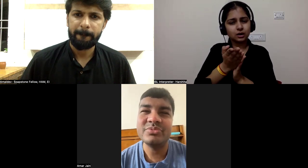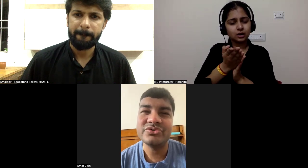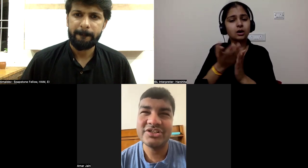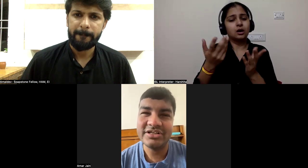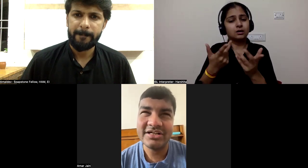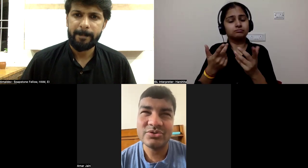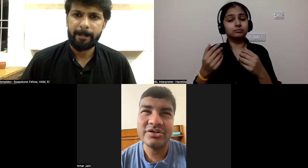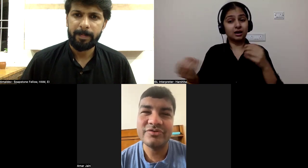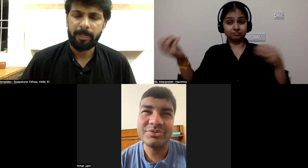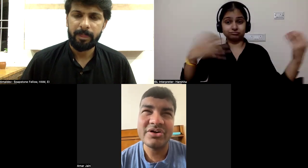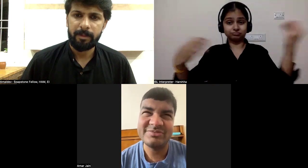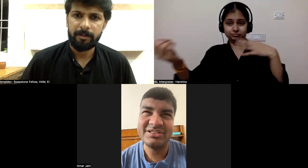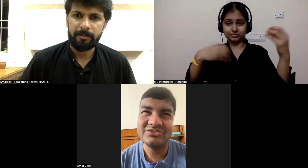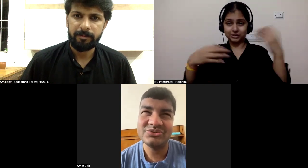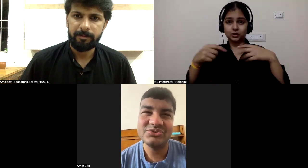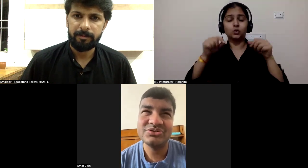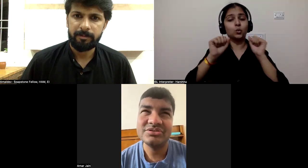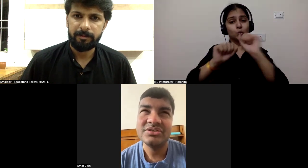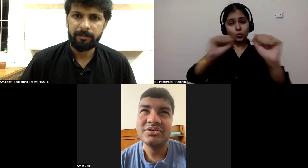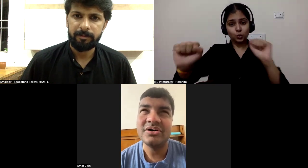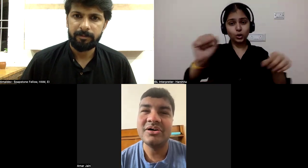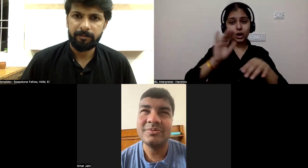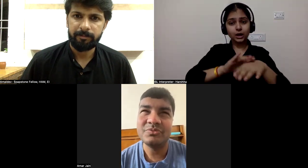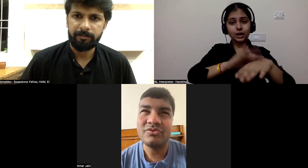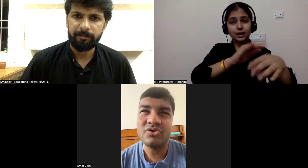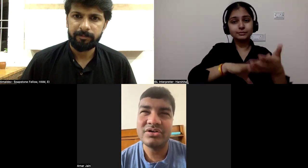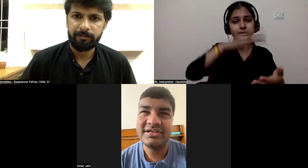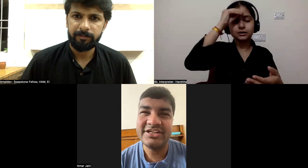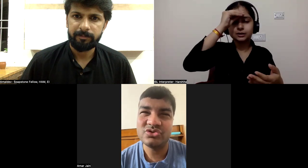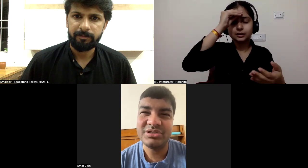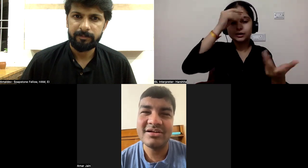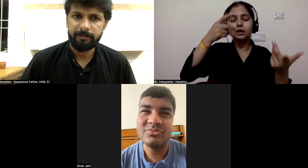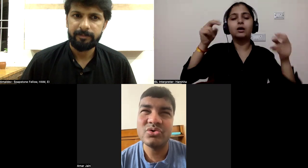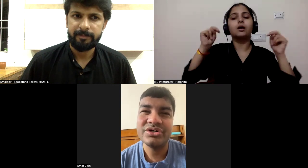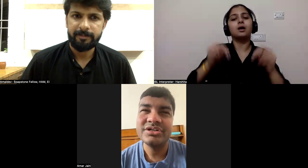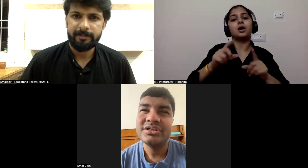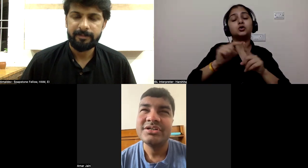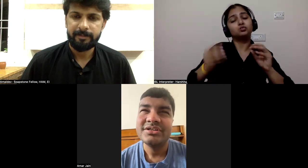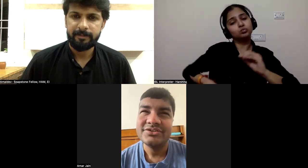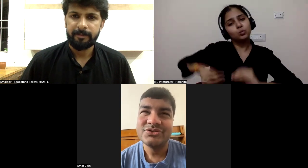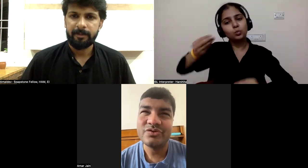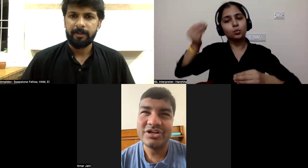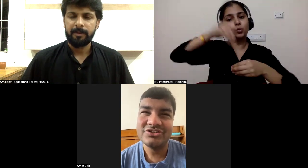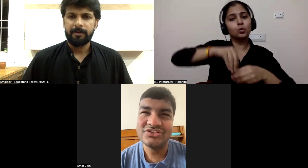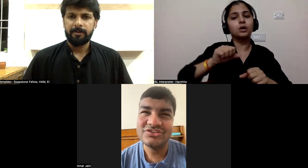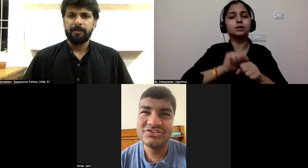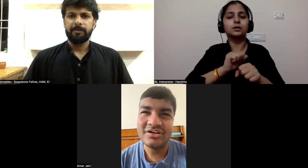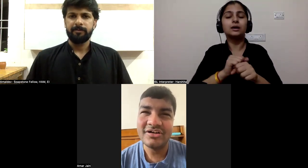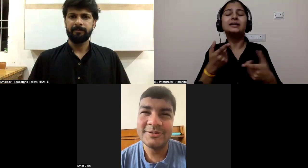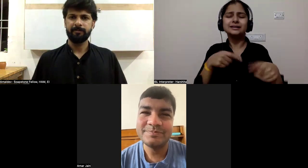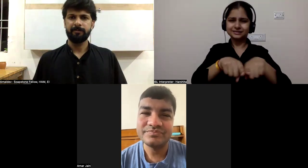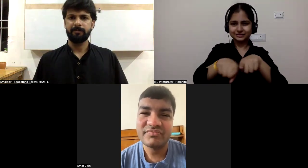more inputs and to learn from your experiences on what needs to be done more. So, for